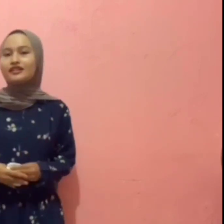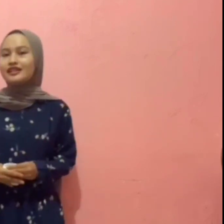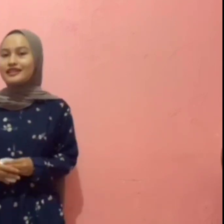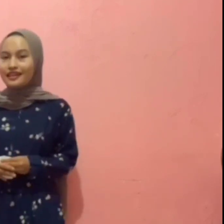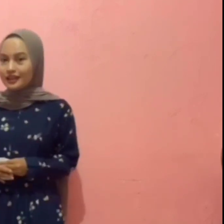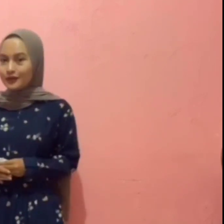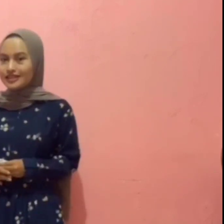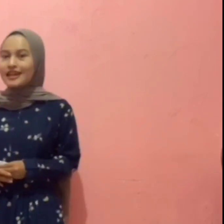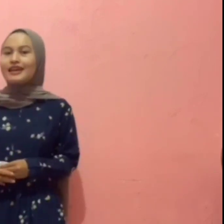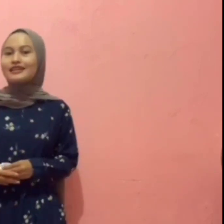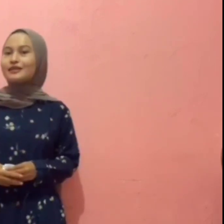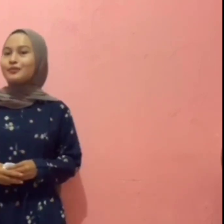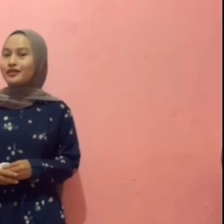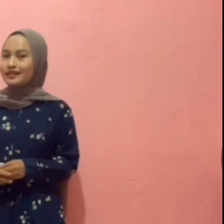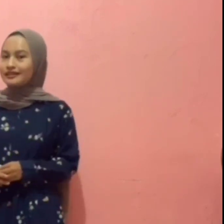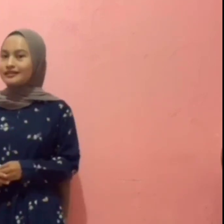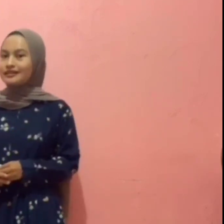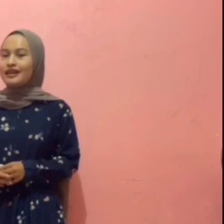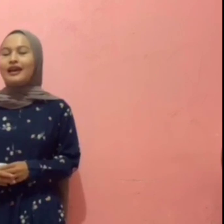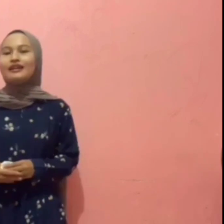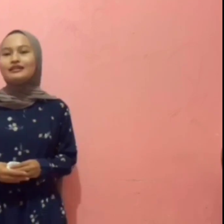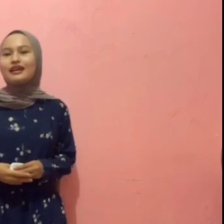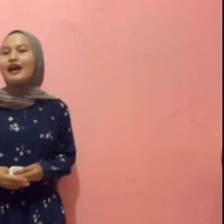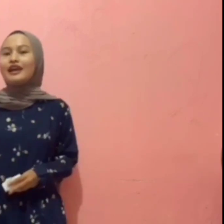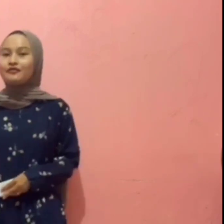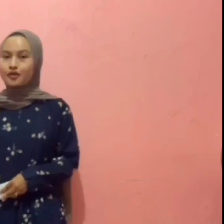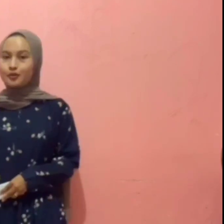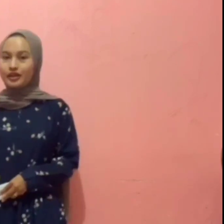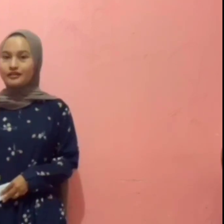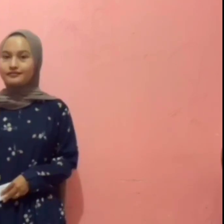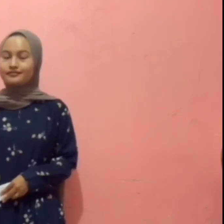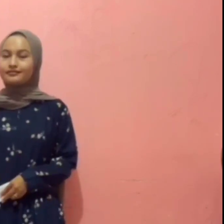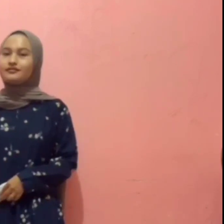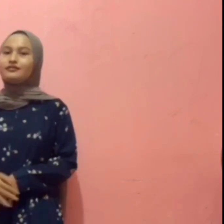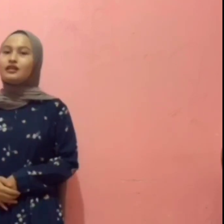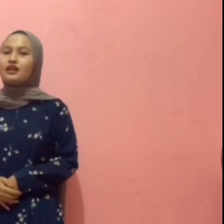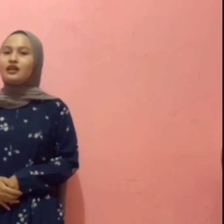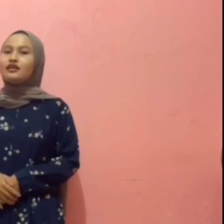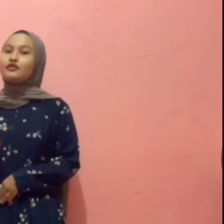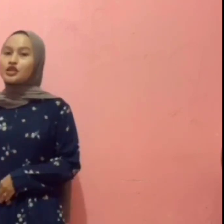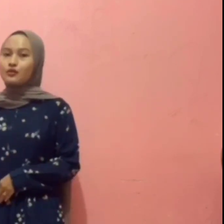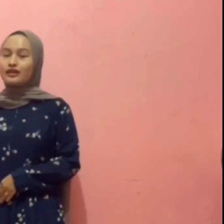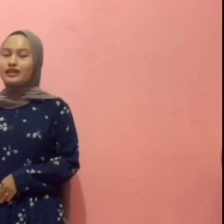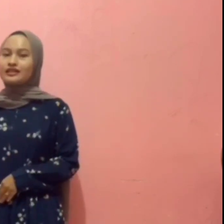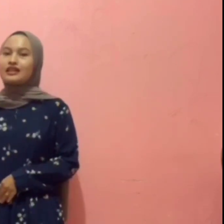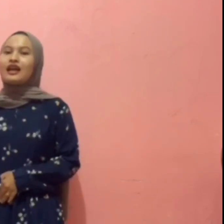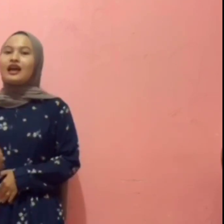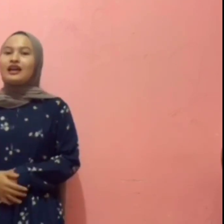learning sign language is important. And I have 4 points. The first one is, it